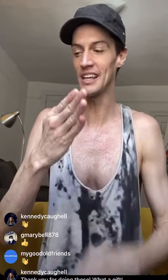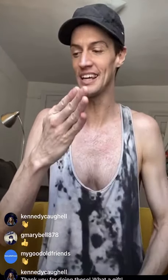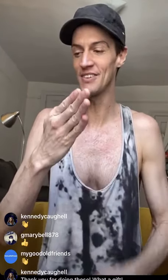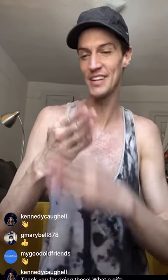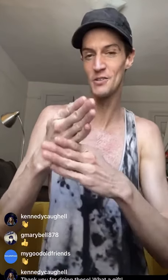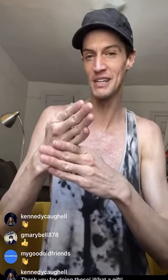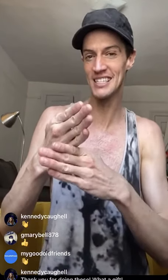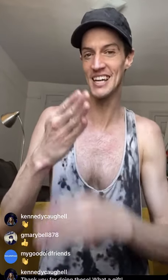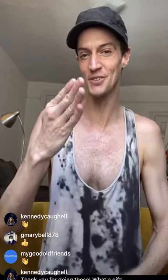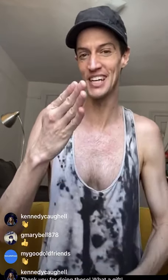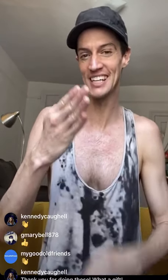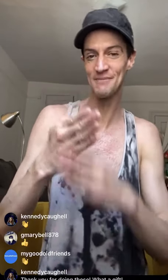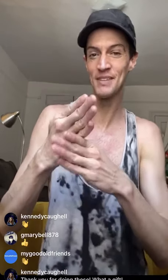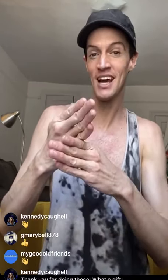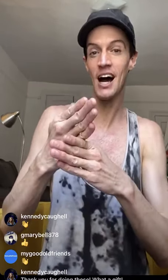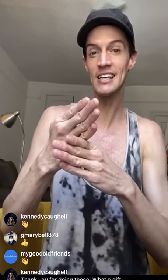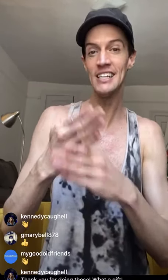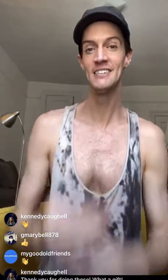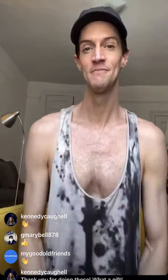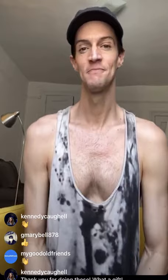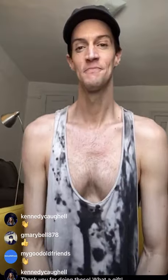everything else, but it's the sign for kick.